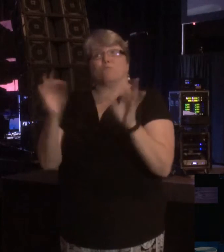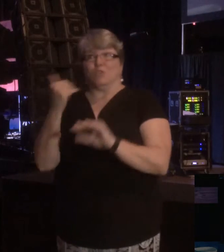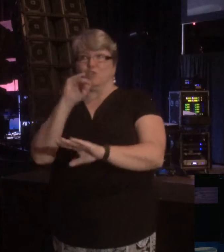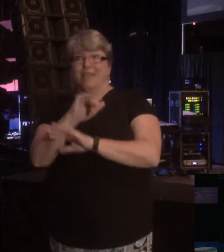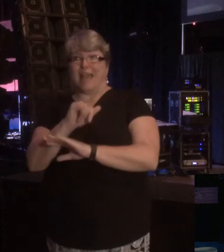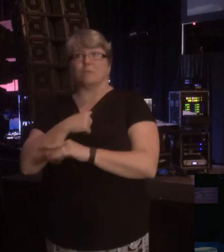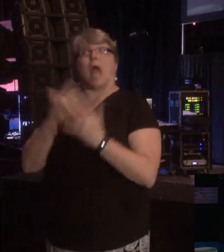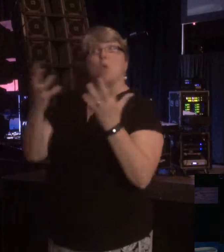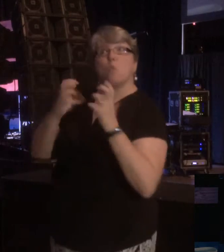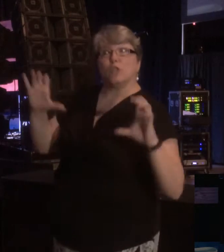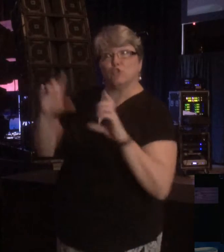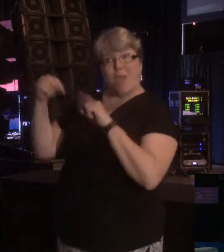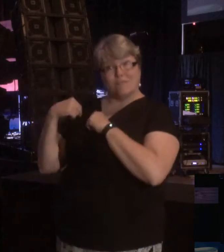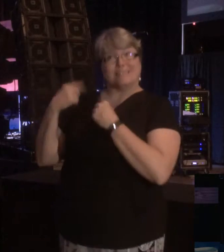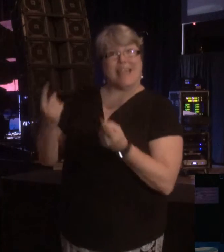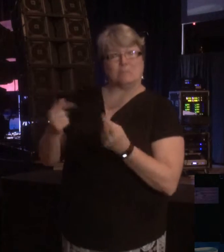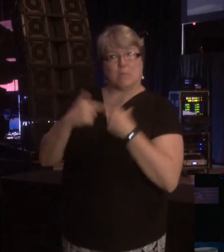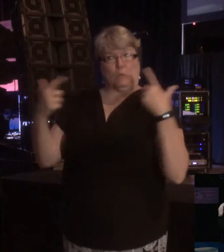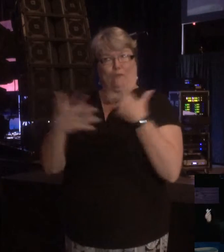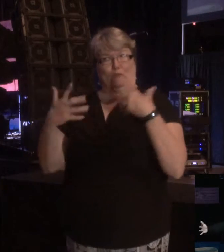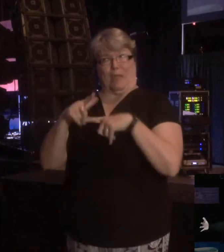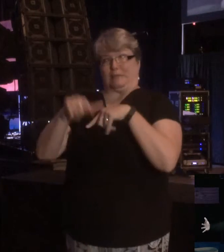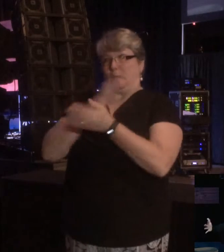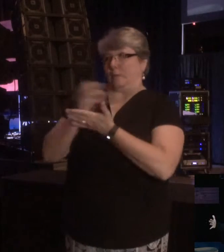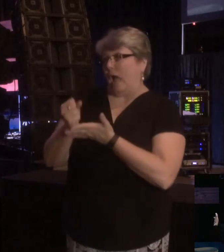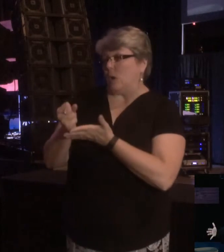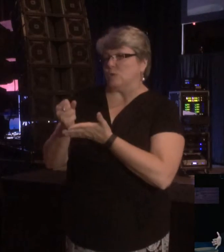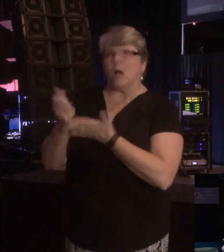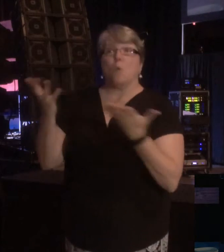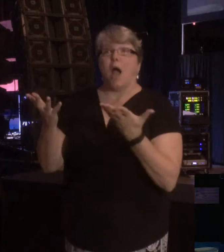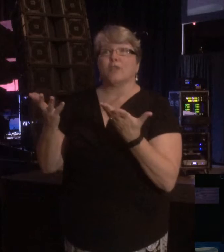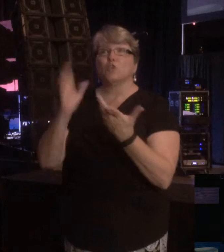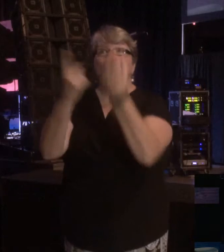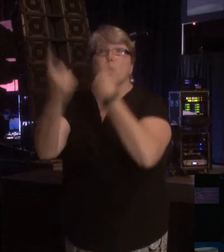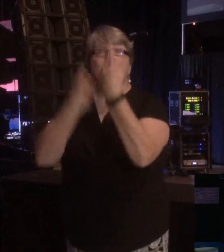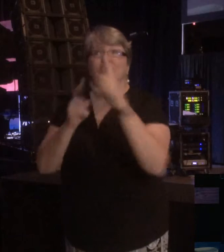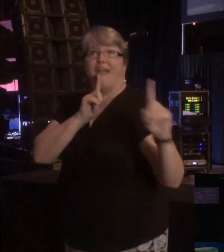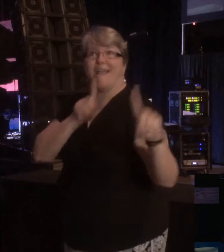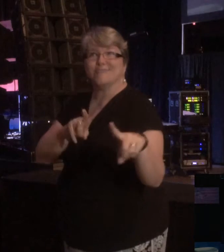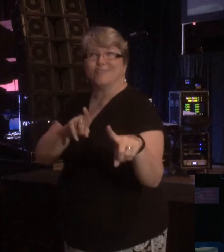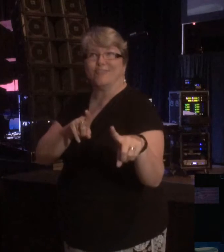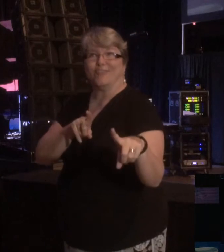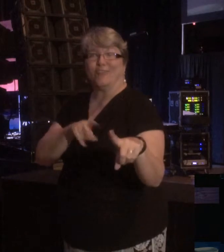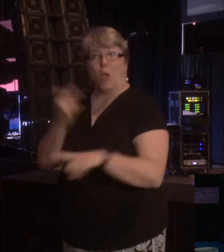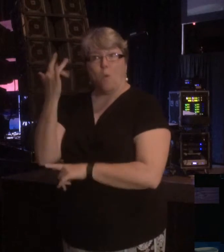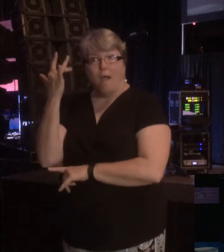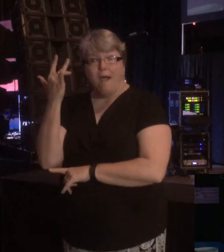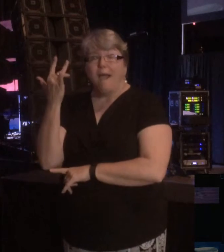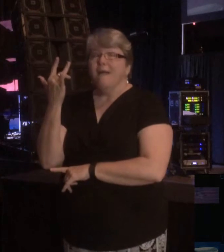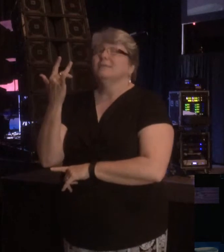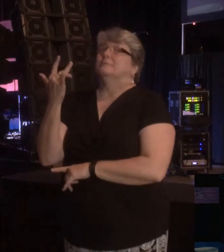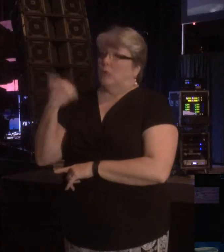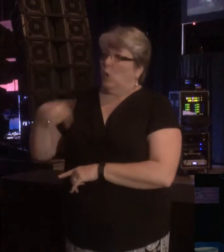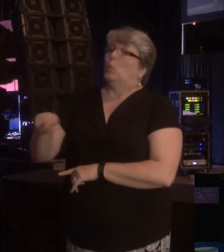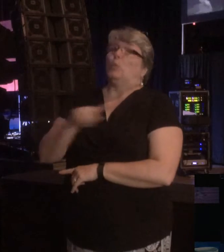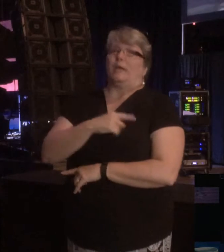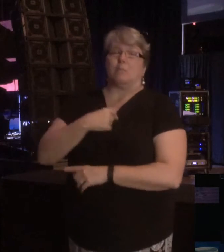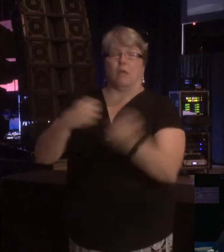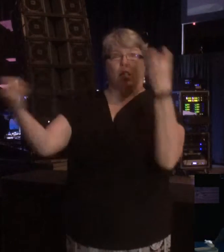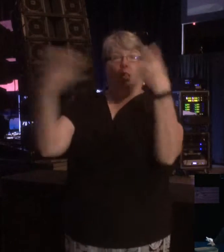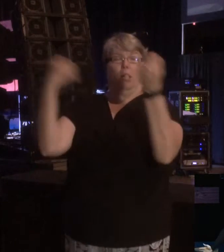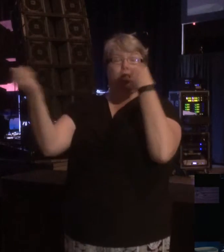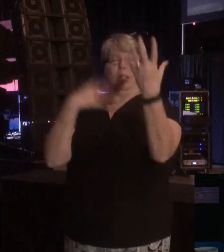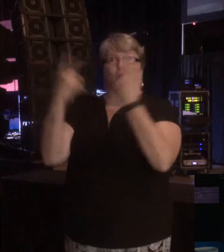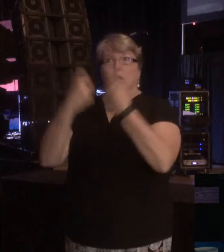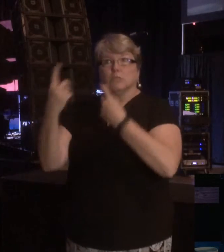but I am going to say it's probably the best talk I can give on Ephesians 5, which is the Mount Everest of texts of God's intent for